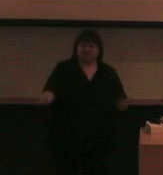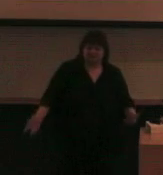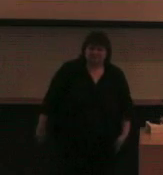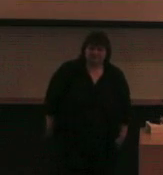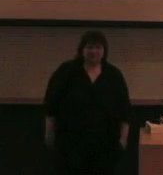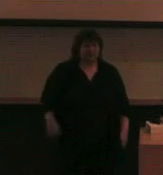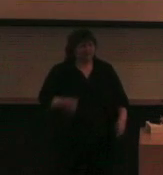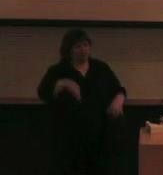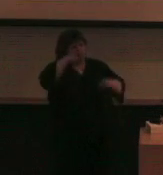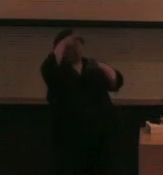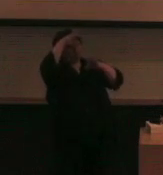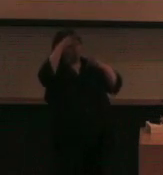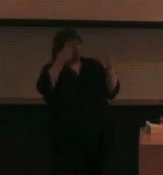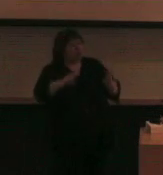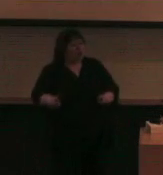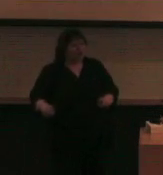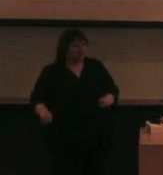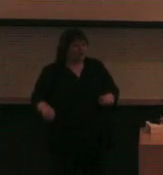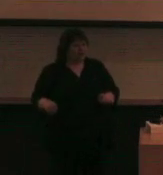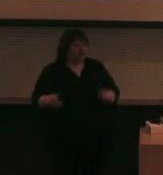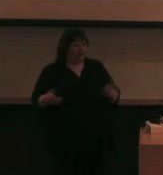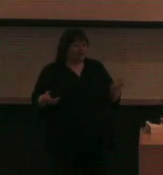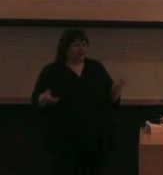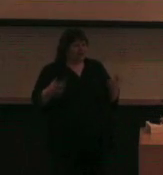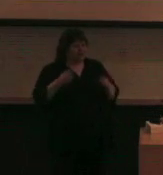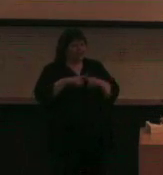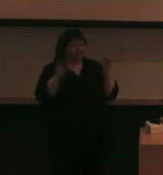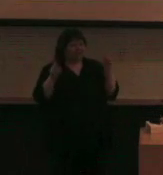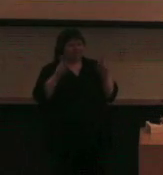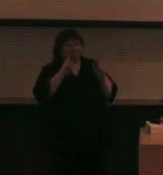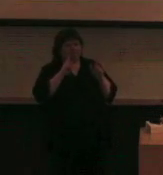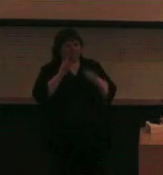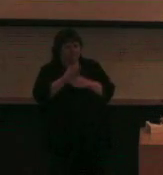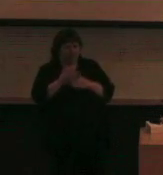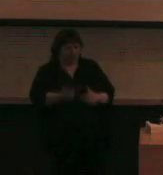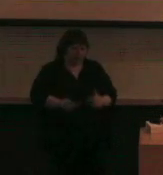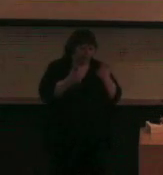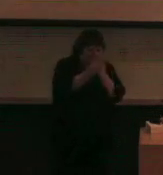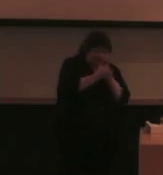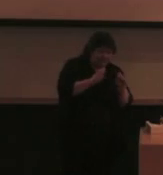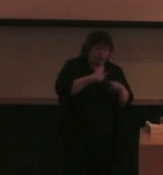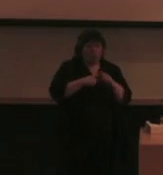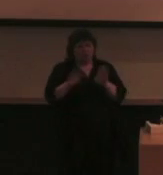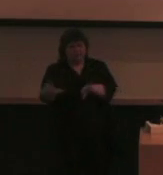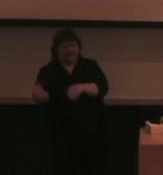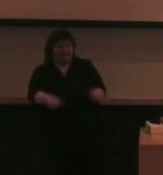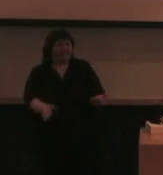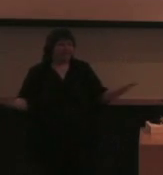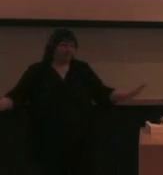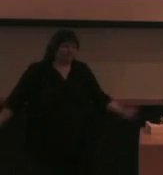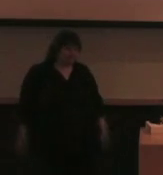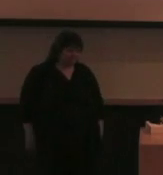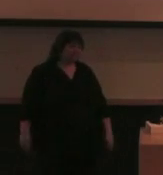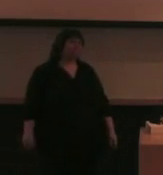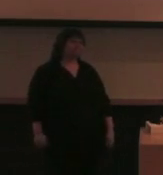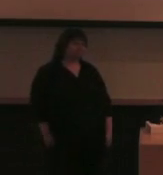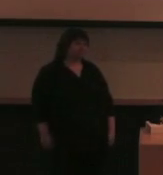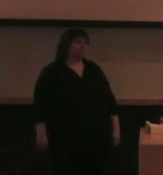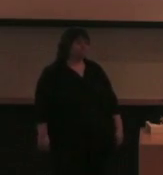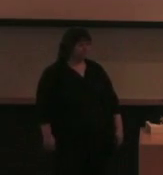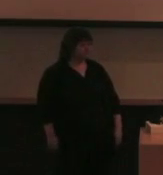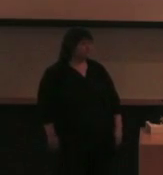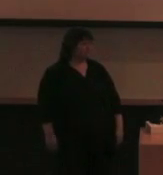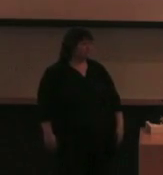mean, if you don't know what's going on with the patient, it can be the difference between a life-saving situation or not. So